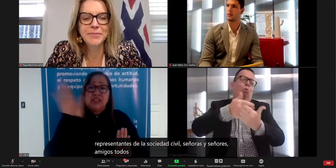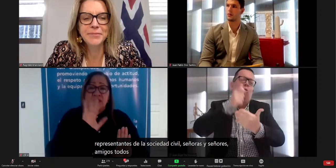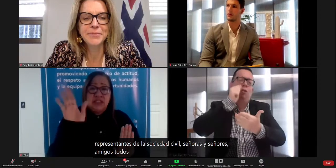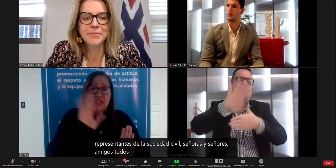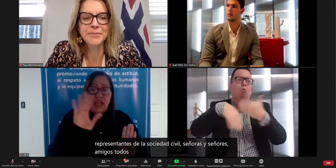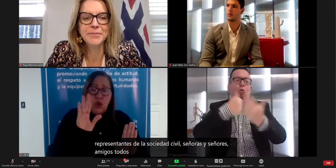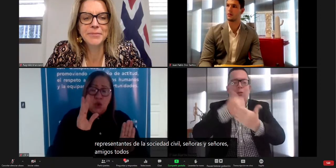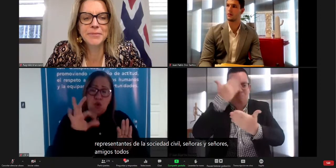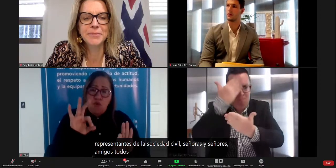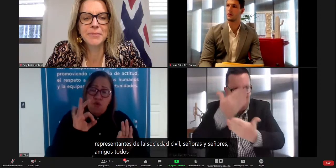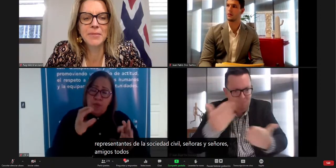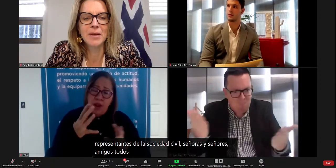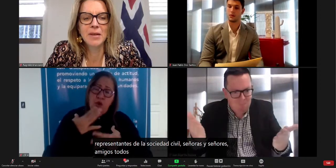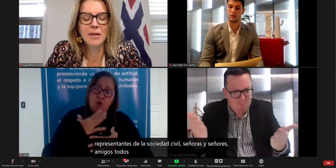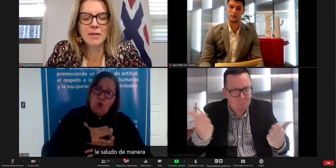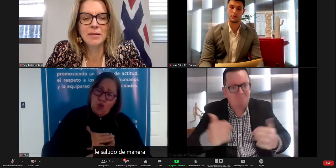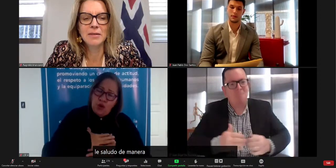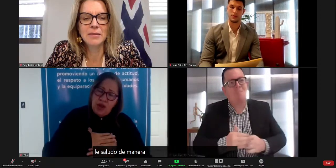greetings